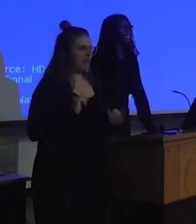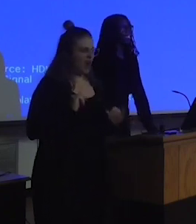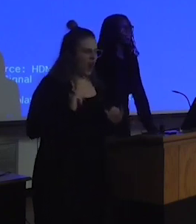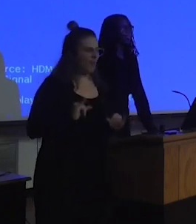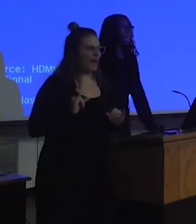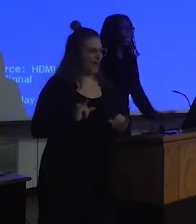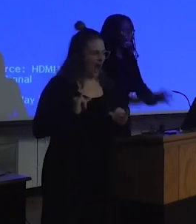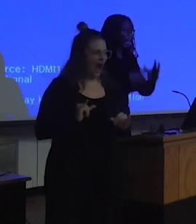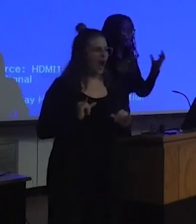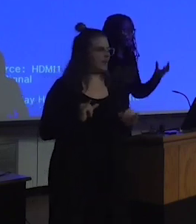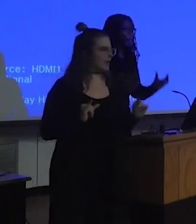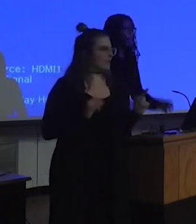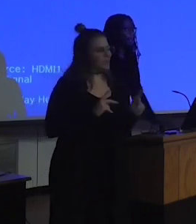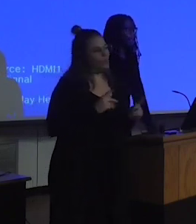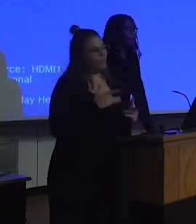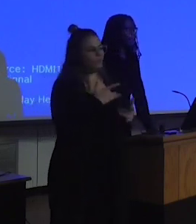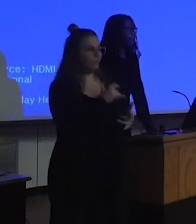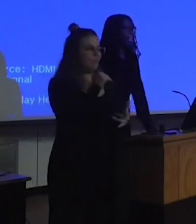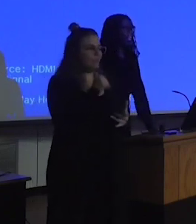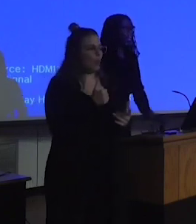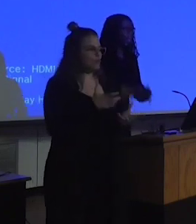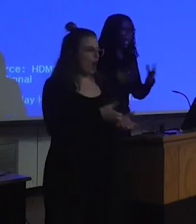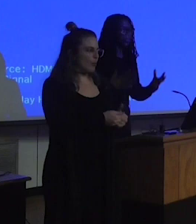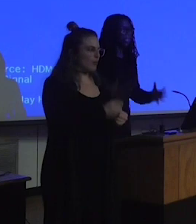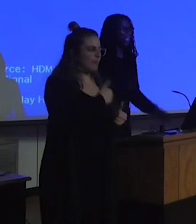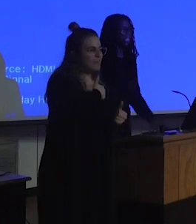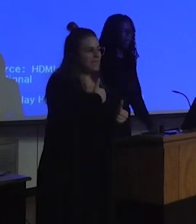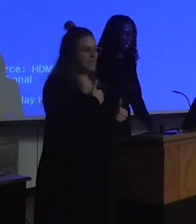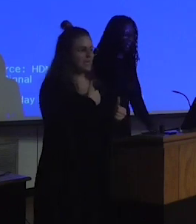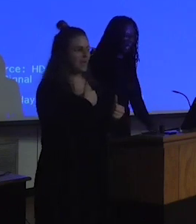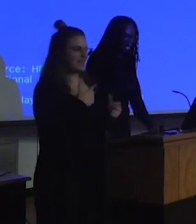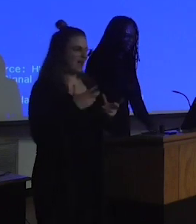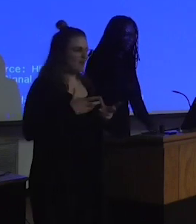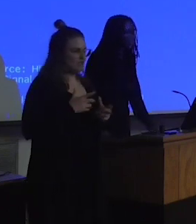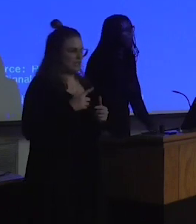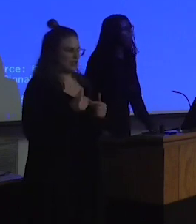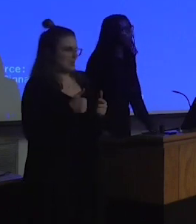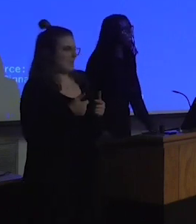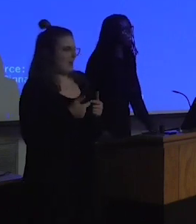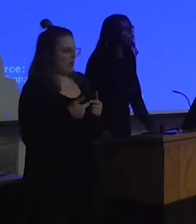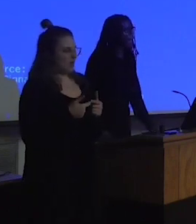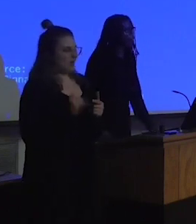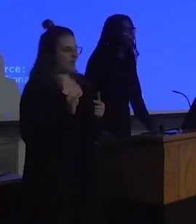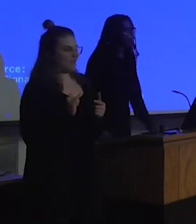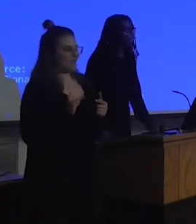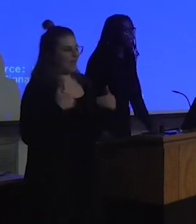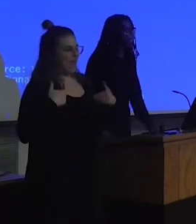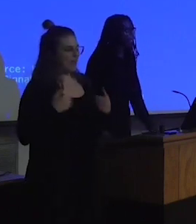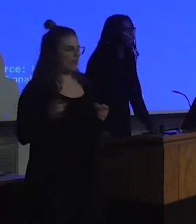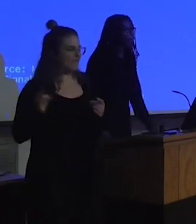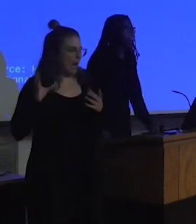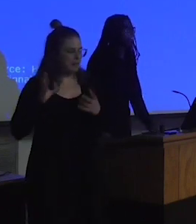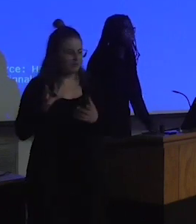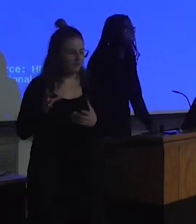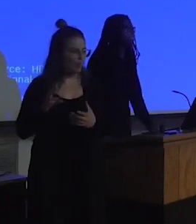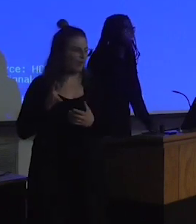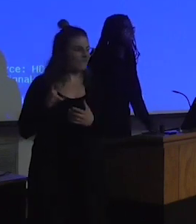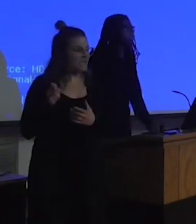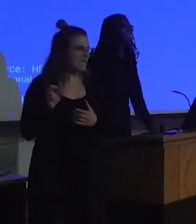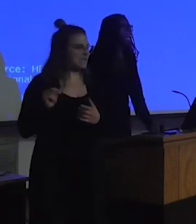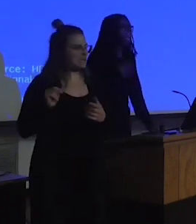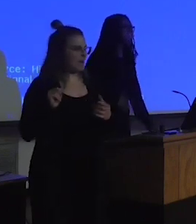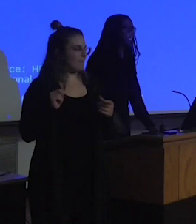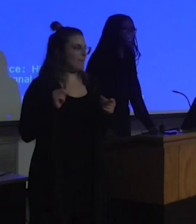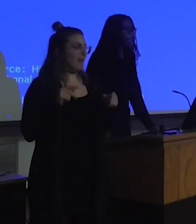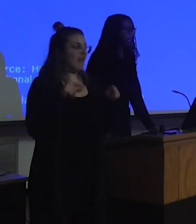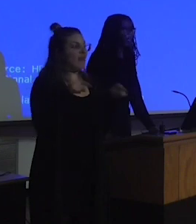more likely to not engage with me on a level in having conversations about like, you know, animal violence and veganism in